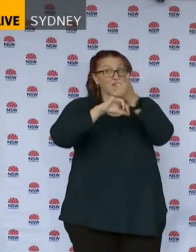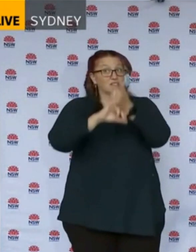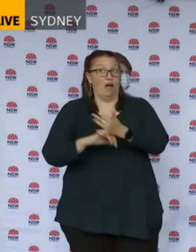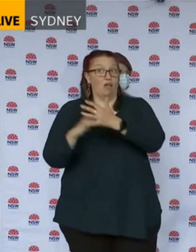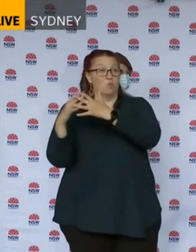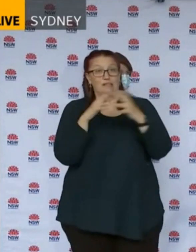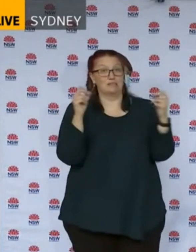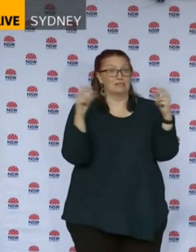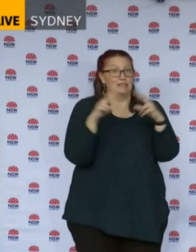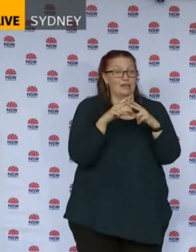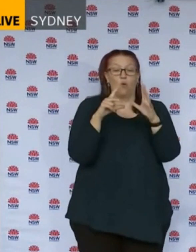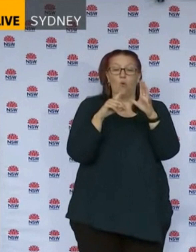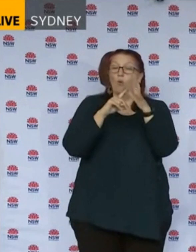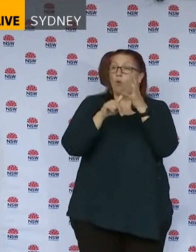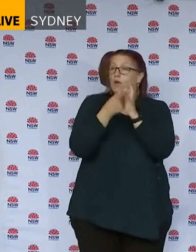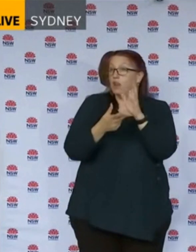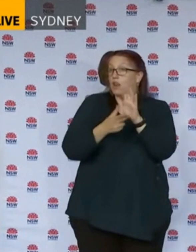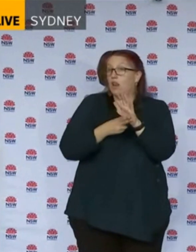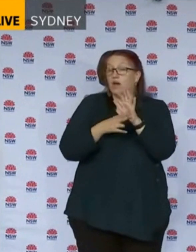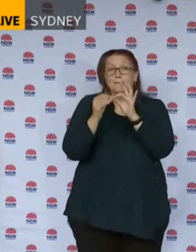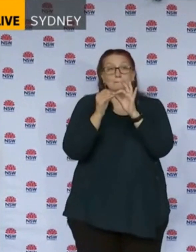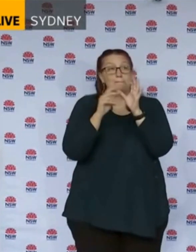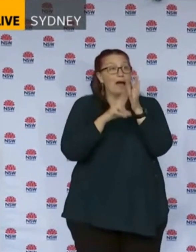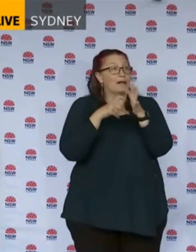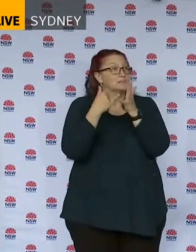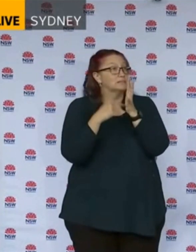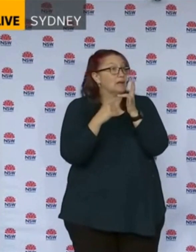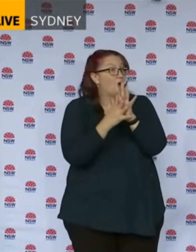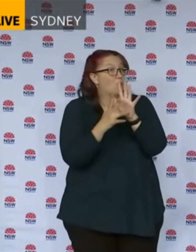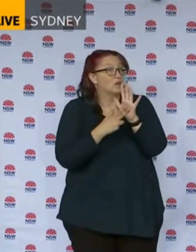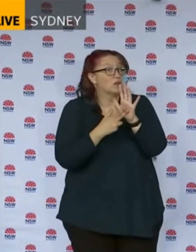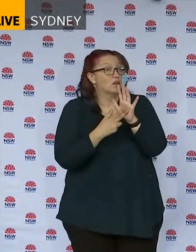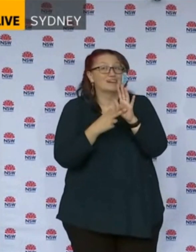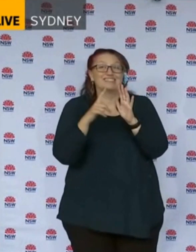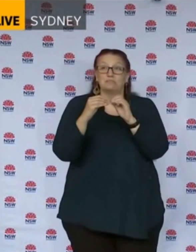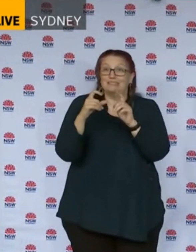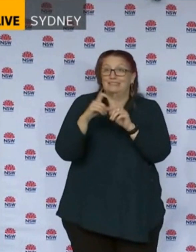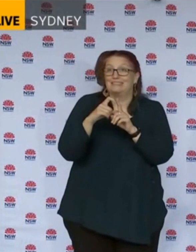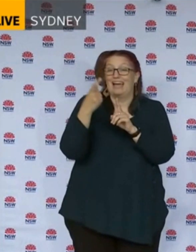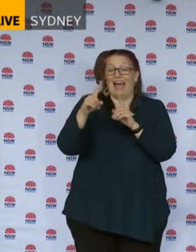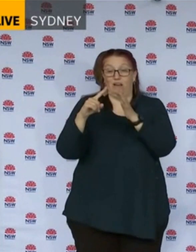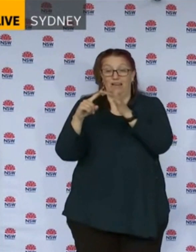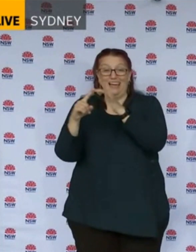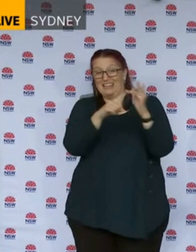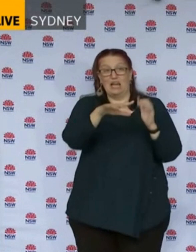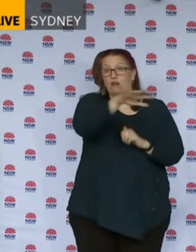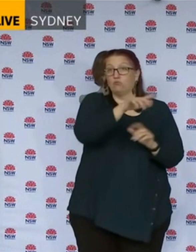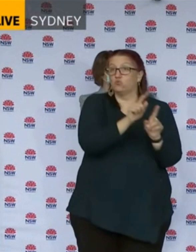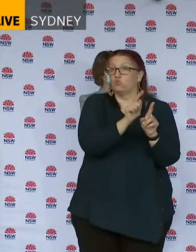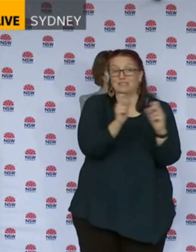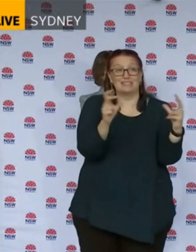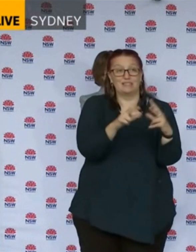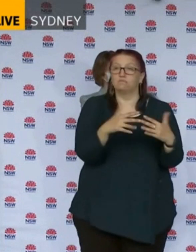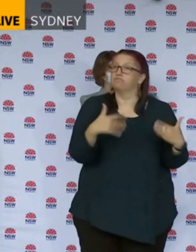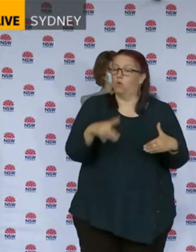Auburn, Bankstown area, in those shopping areas, the central business areas, and also back to the eastern suburbs as well.